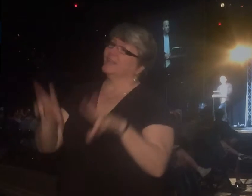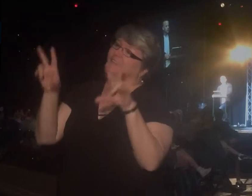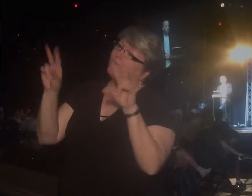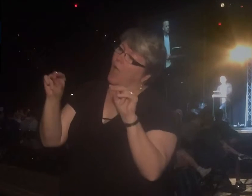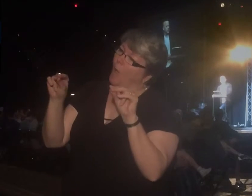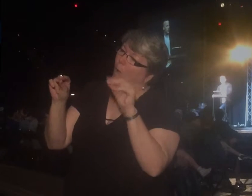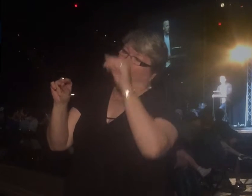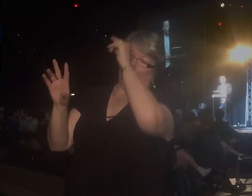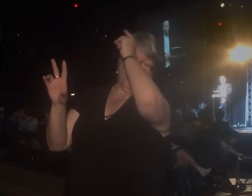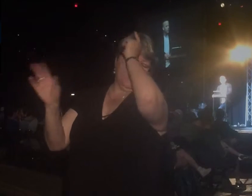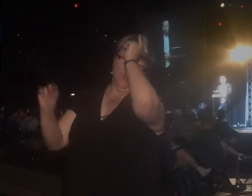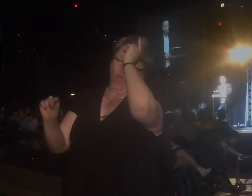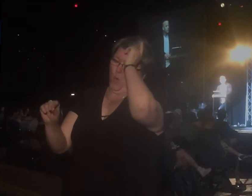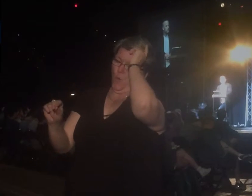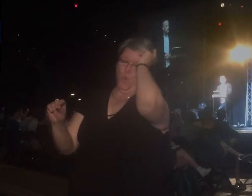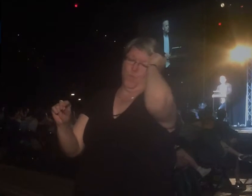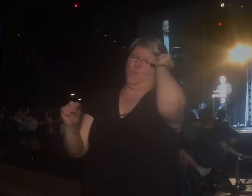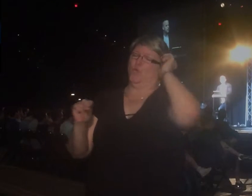you? No.